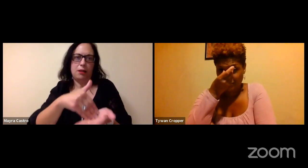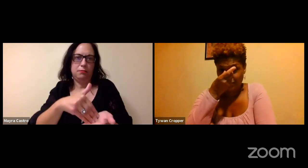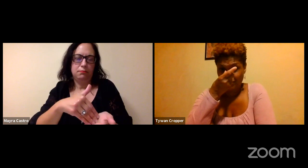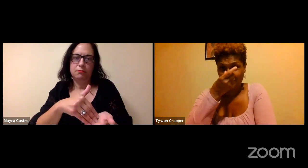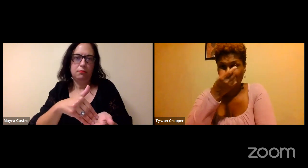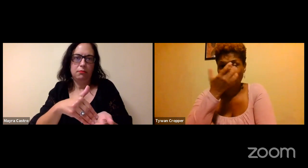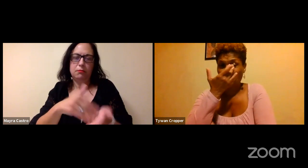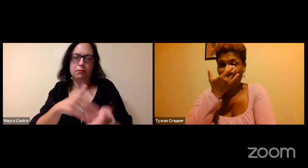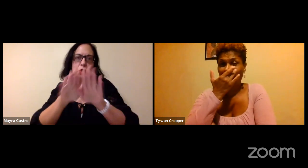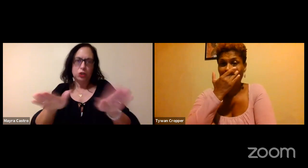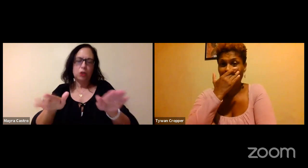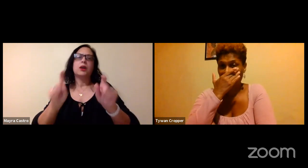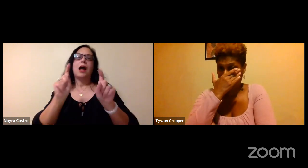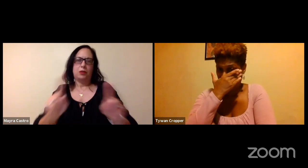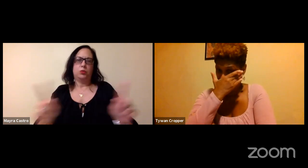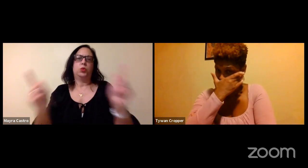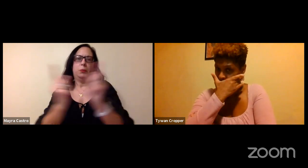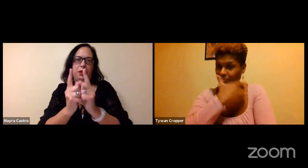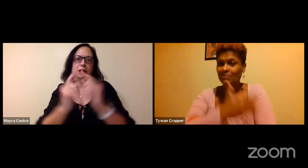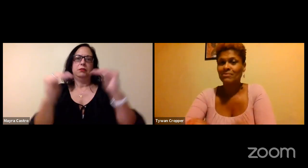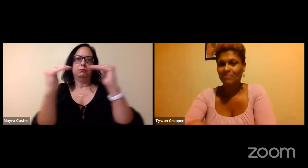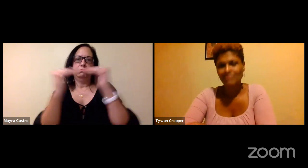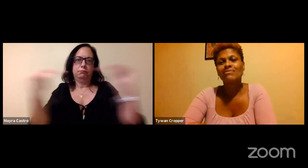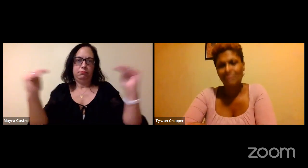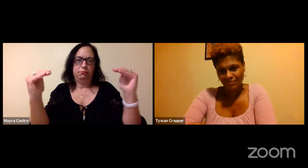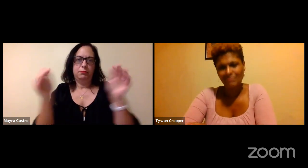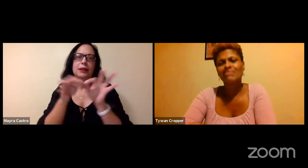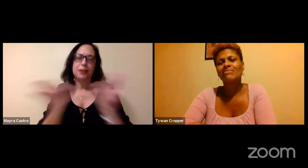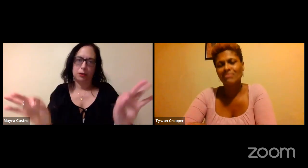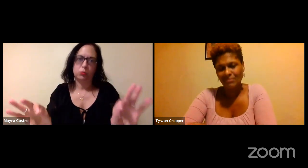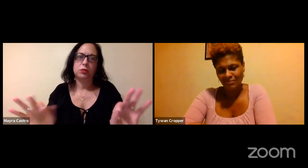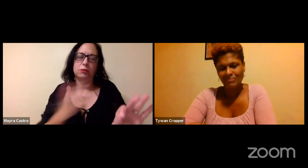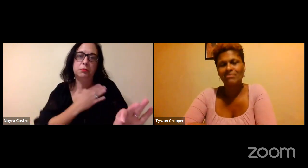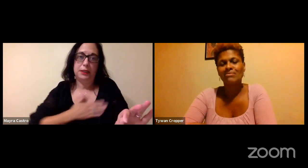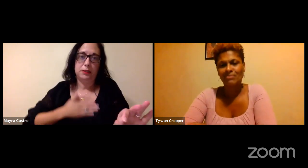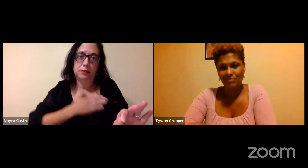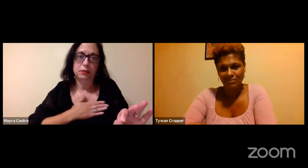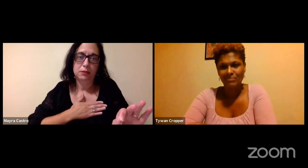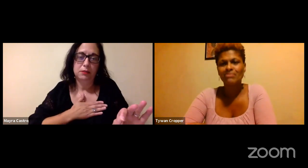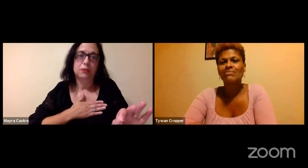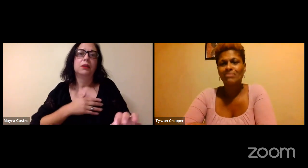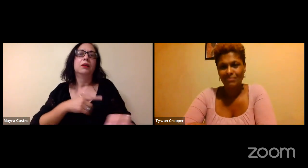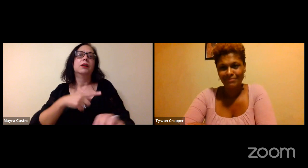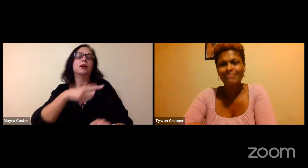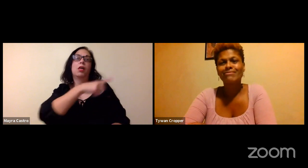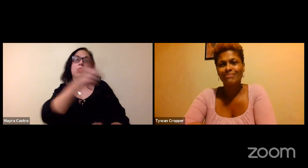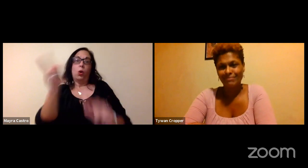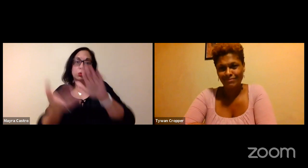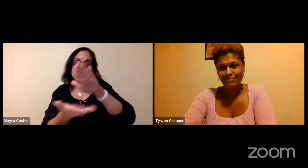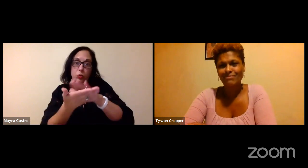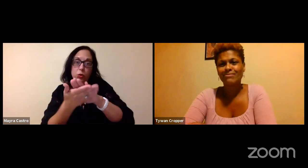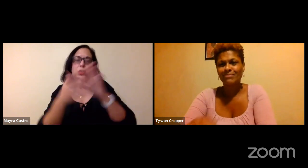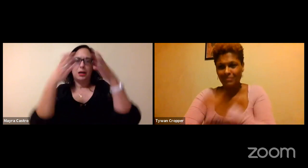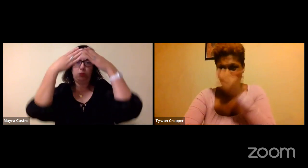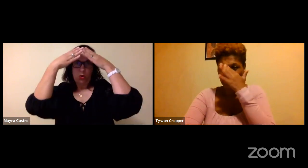child being language deprived, culture deprived. We want them to meet higher